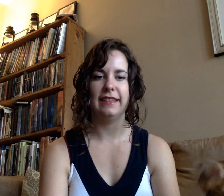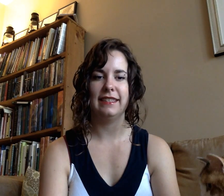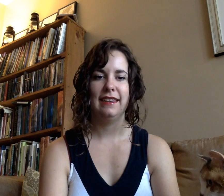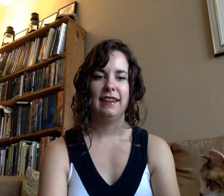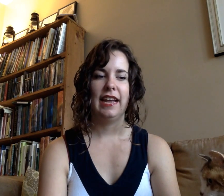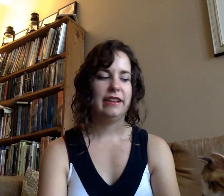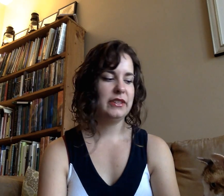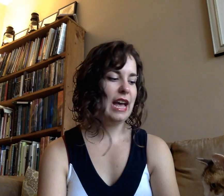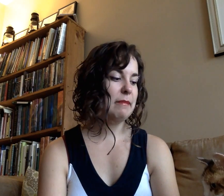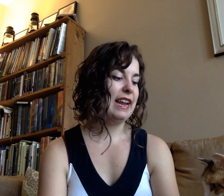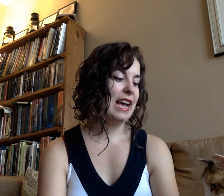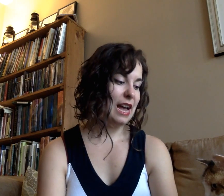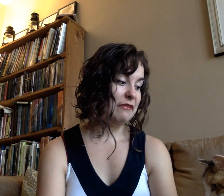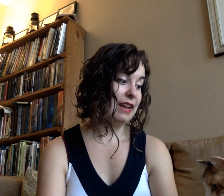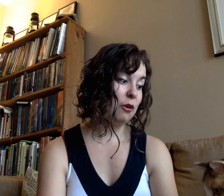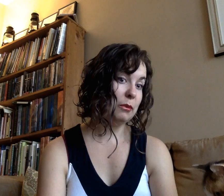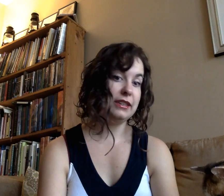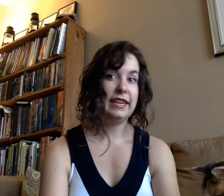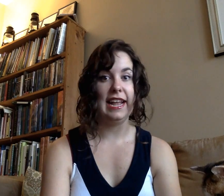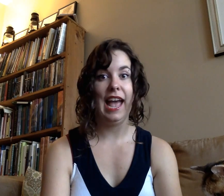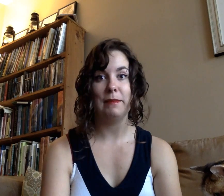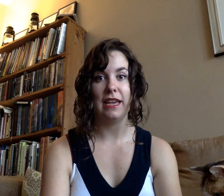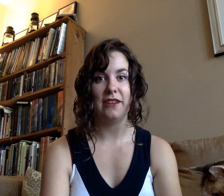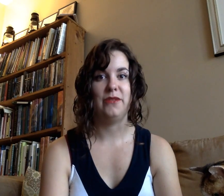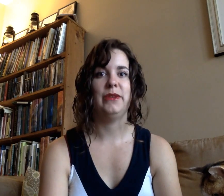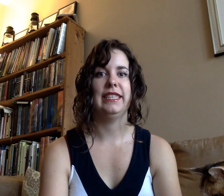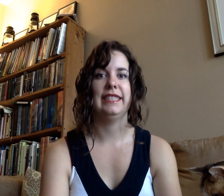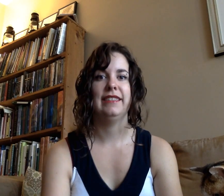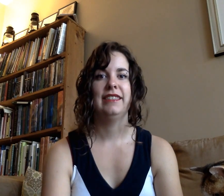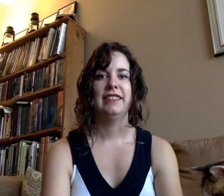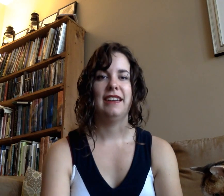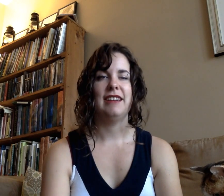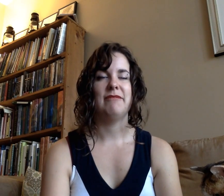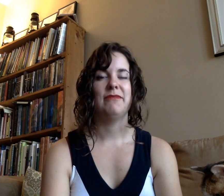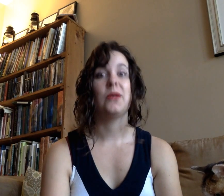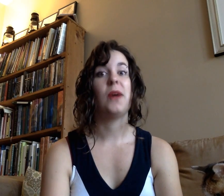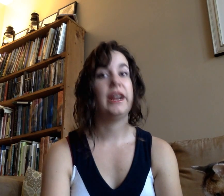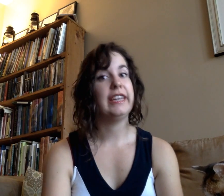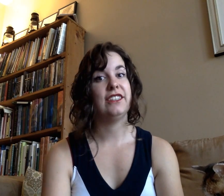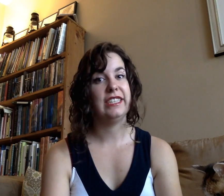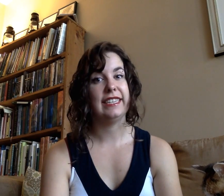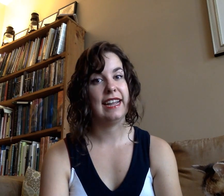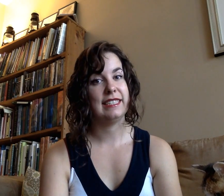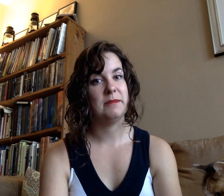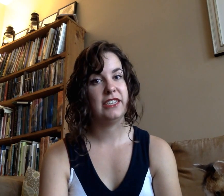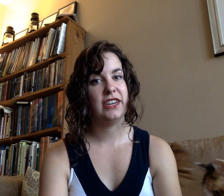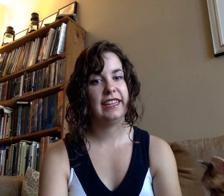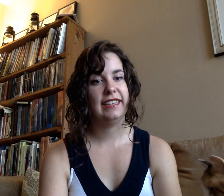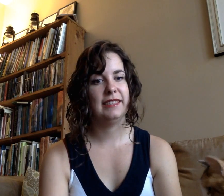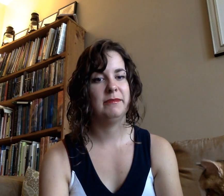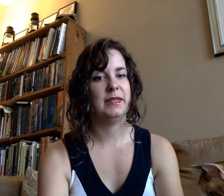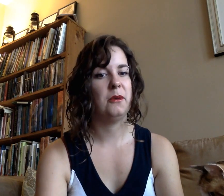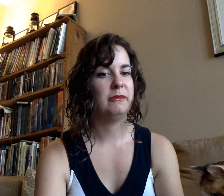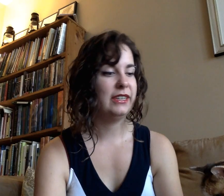signs. I also happen to have a helper today, Abby, who is requiring that she sit next to me during this. So you can